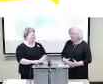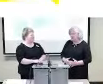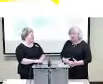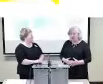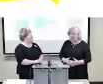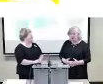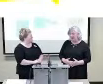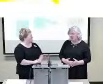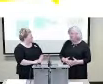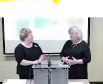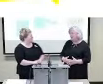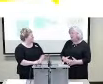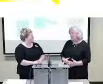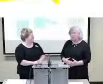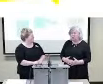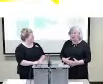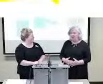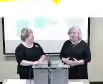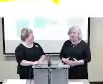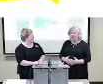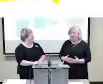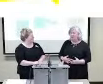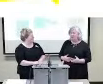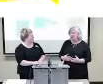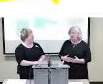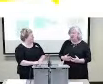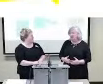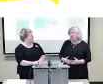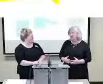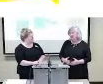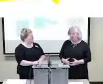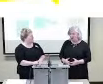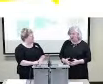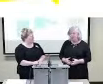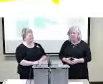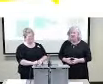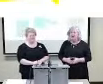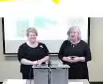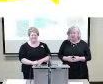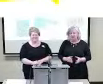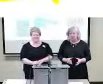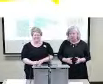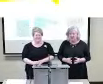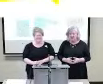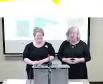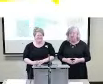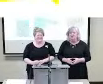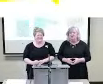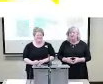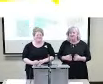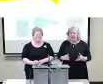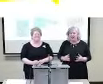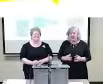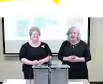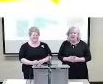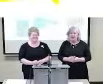i like to do dr bradford when i come into work i think of what is the hardest first so as a student you're wanting to